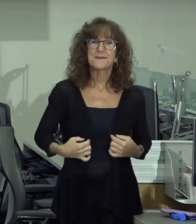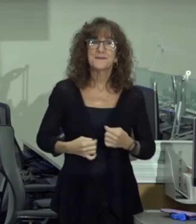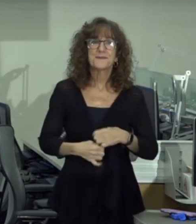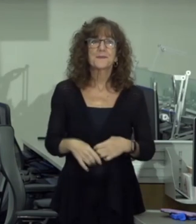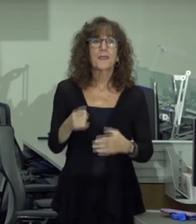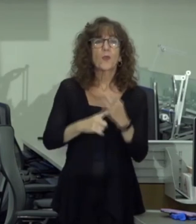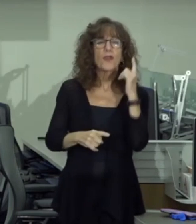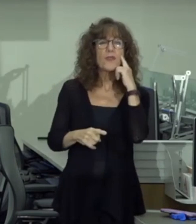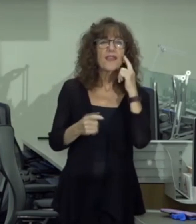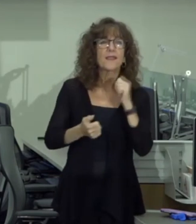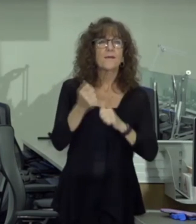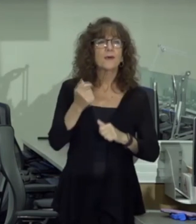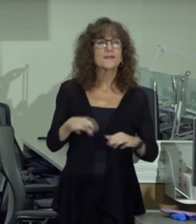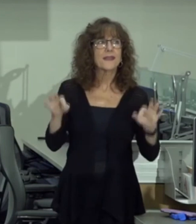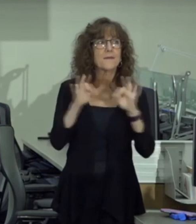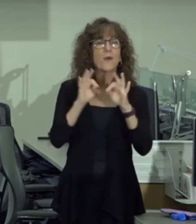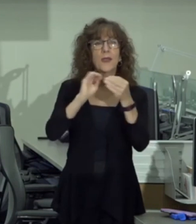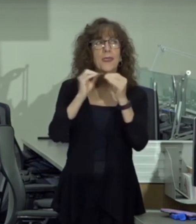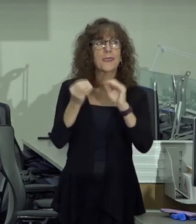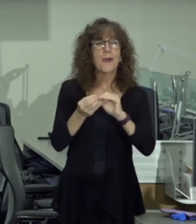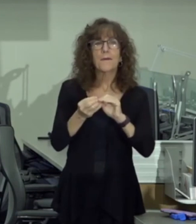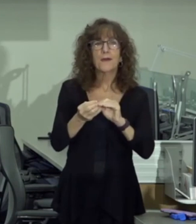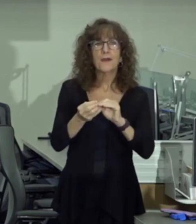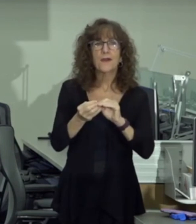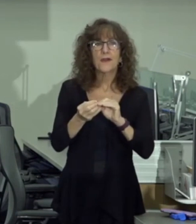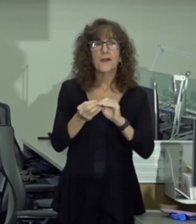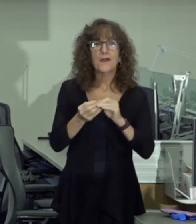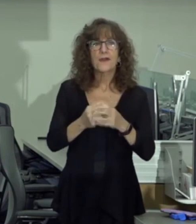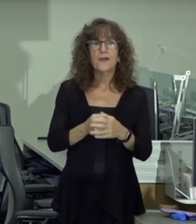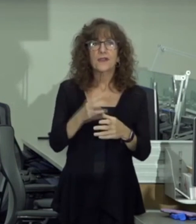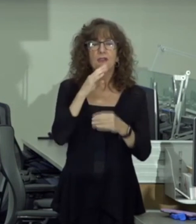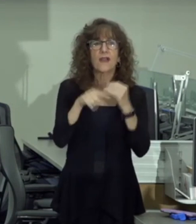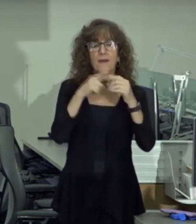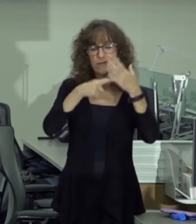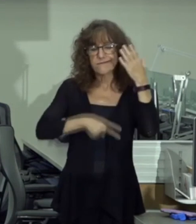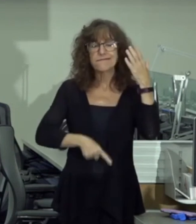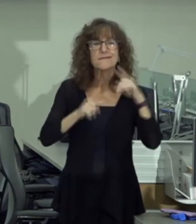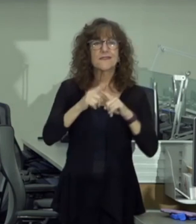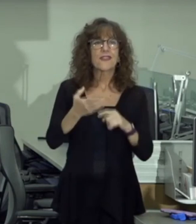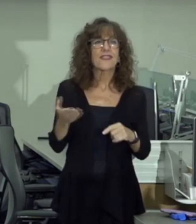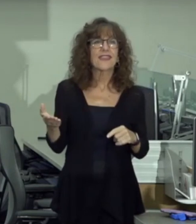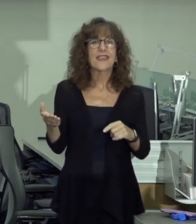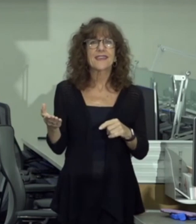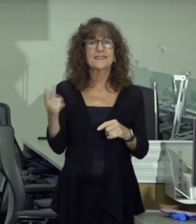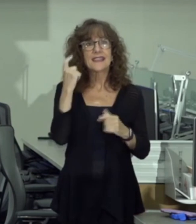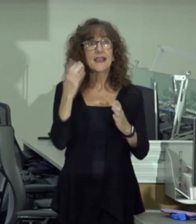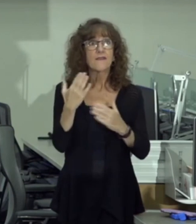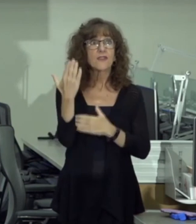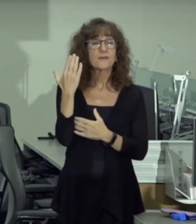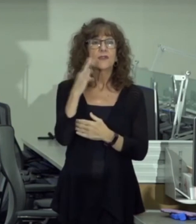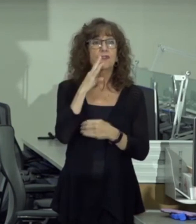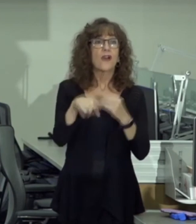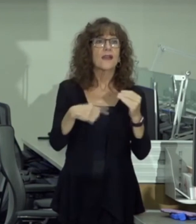What do you all think the most important statistic is? Right, so, I mean, we talk about a whole bunch of different things, and Governor this morning